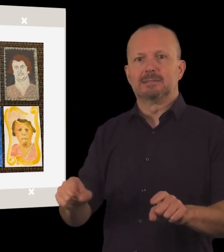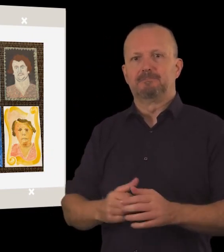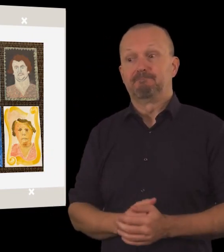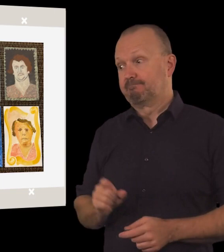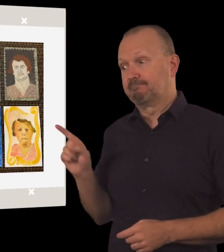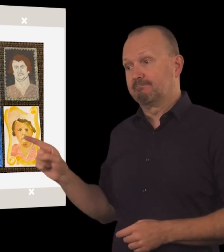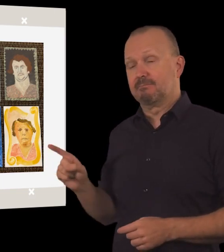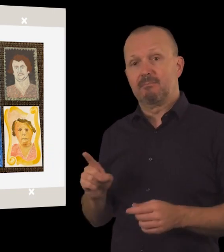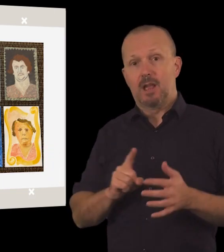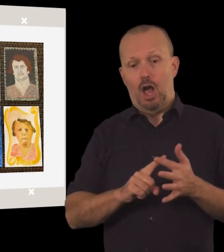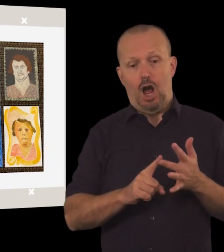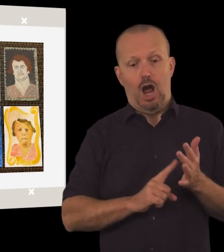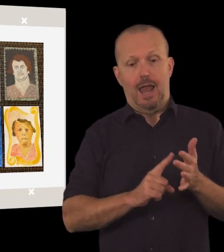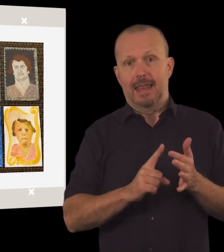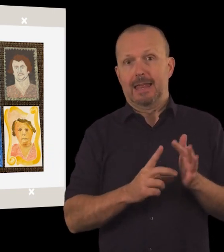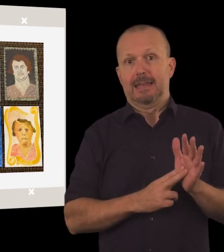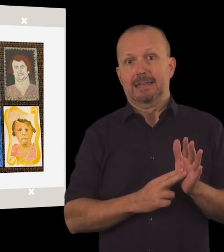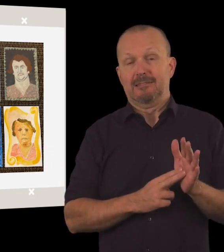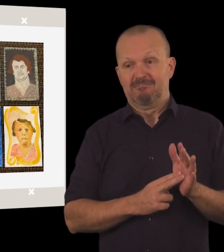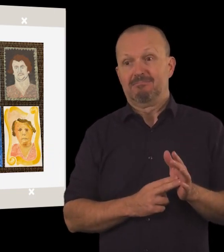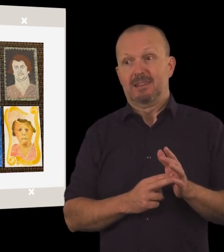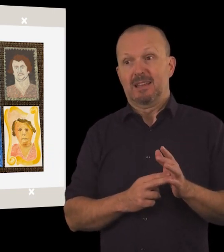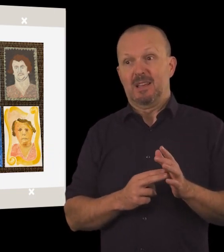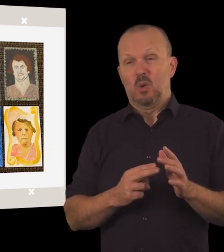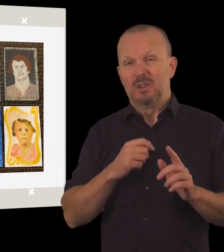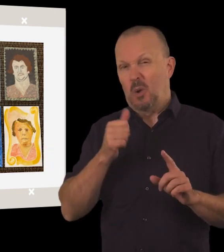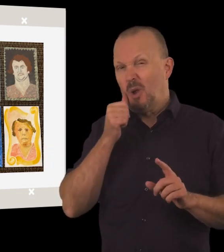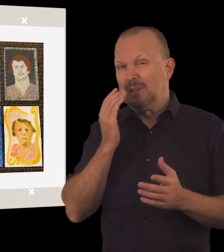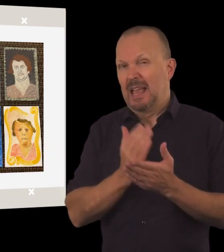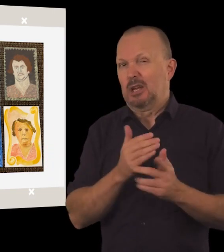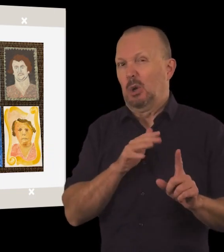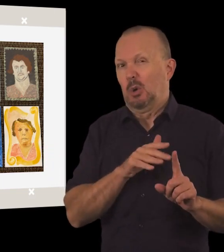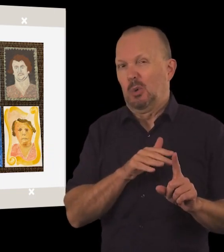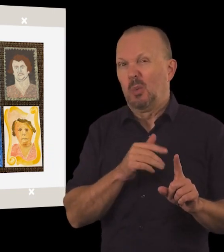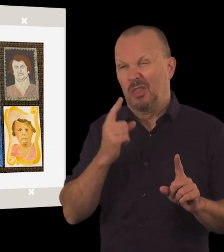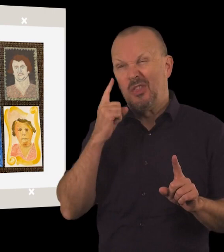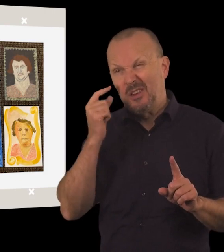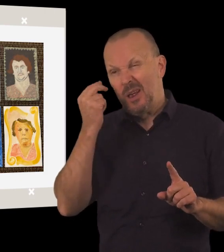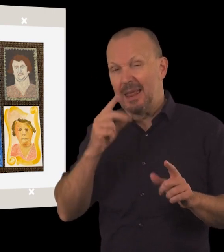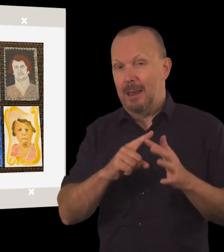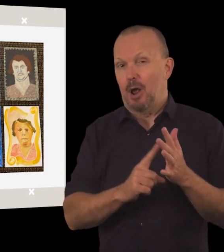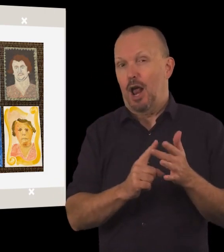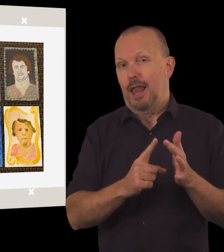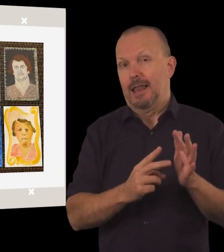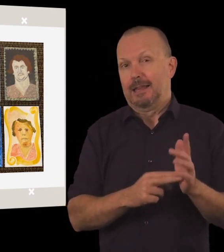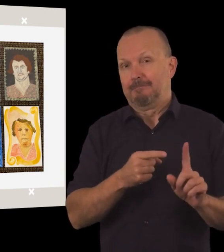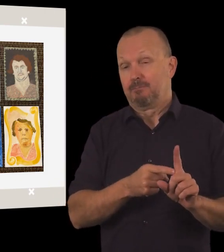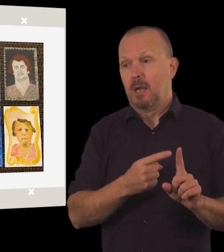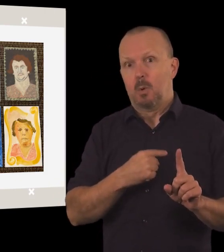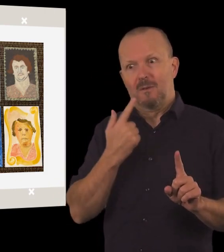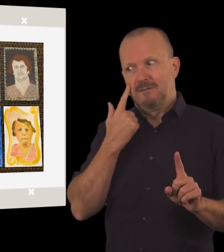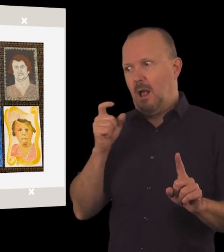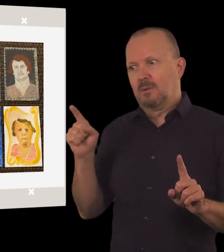great character to draw. So we broke the process down for our artists and we made it something of our